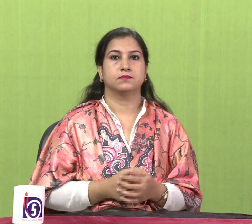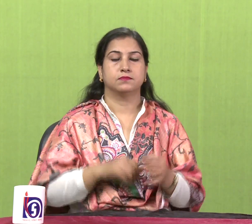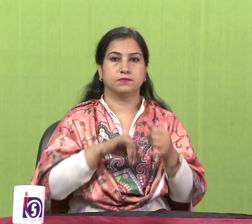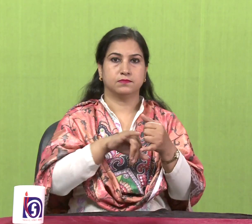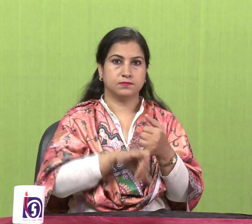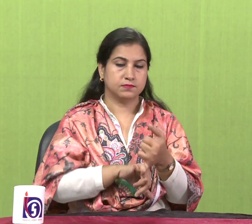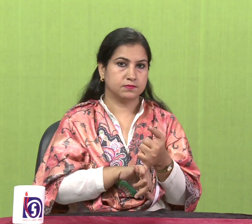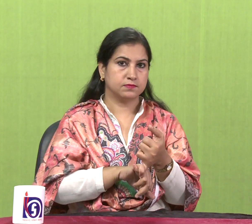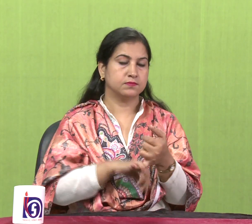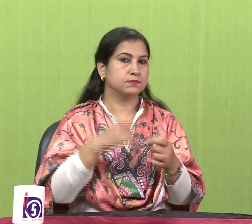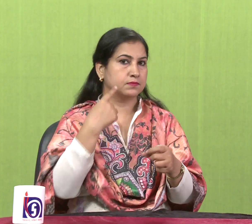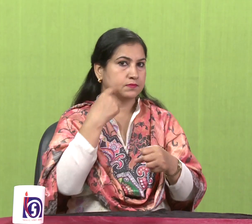to